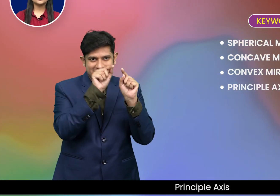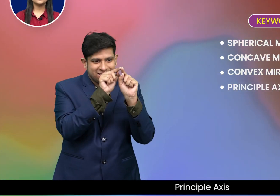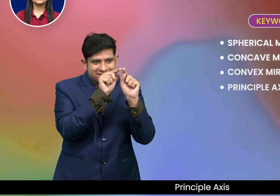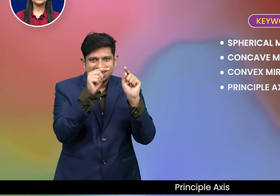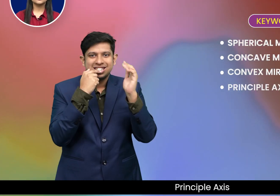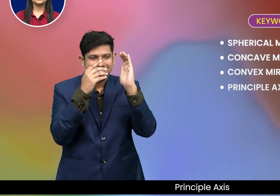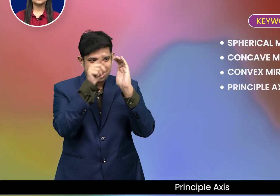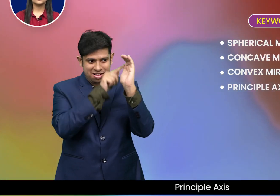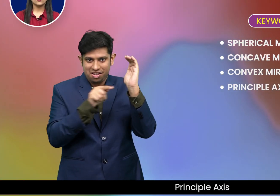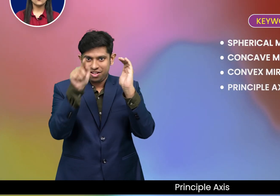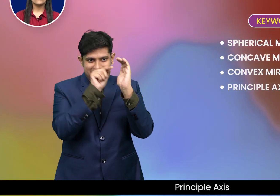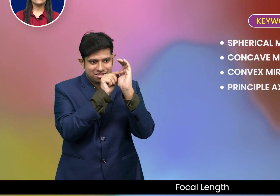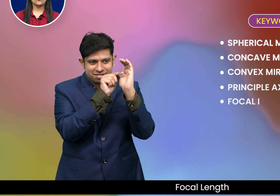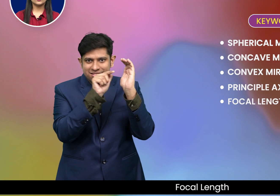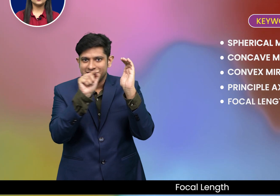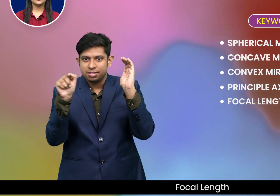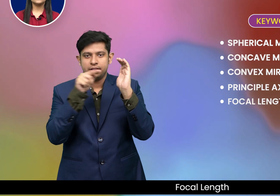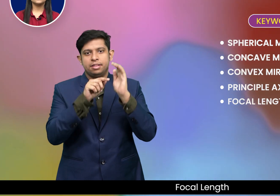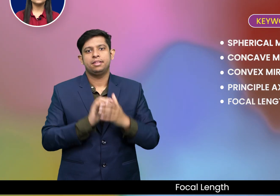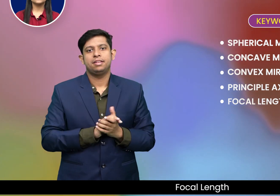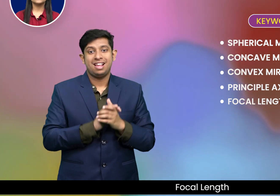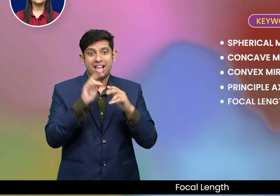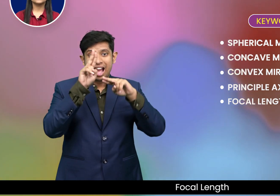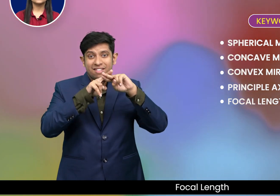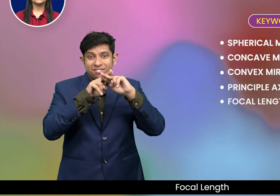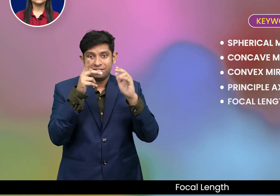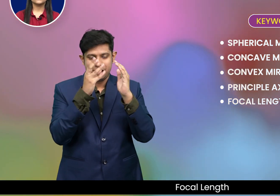principal axis, focal length,